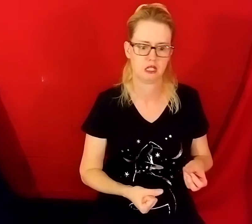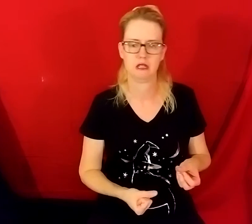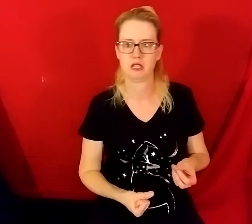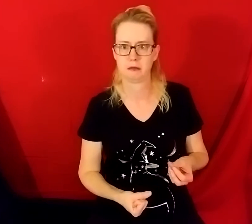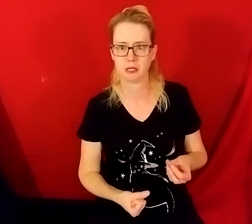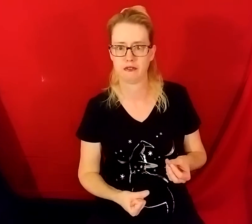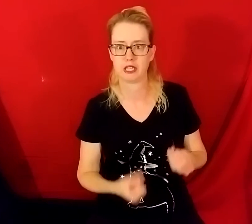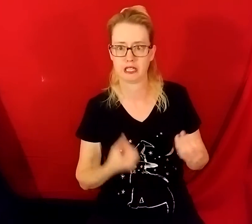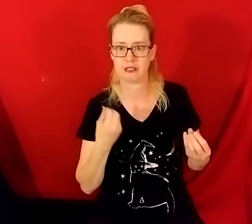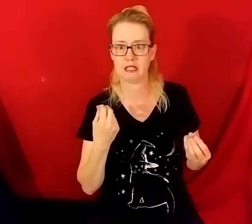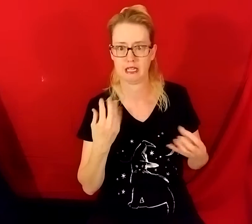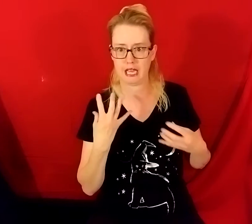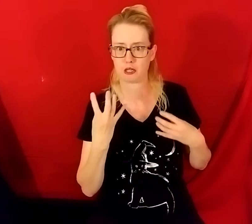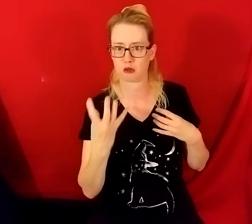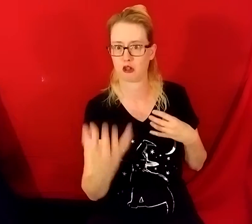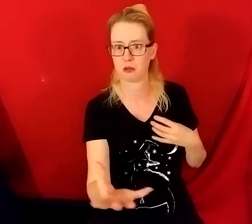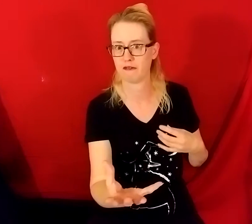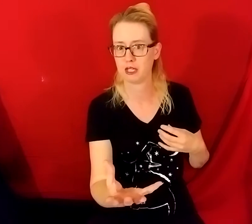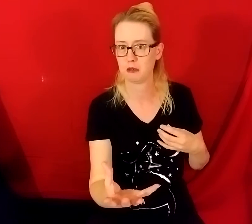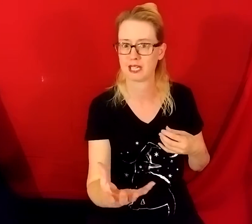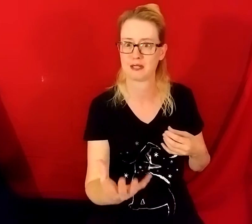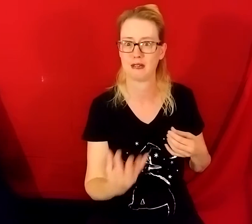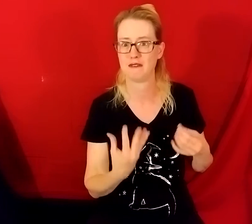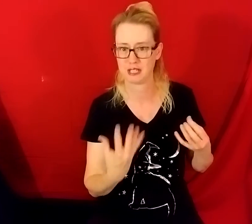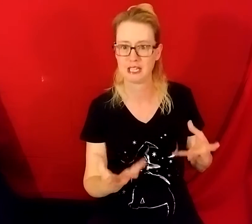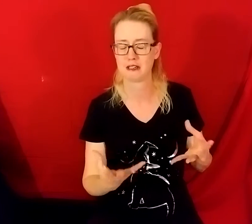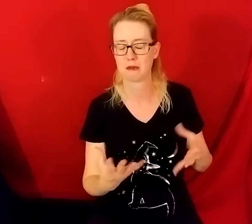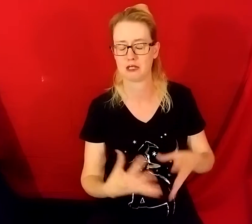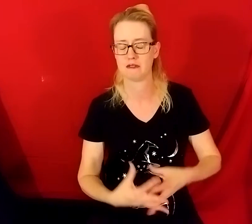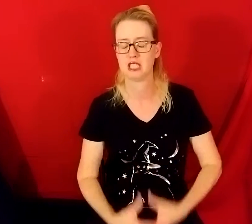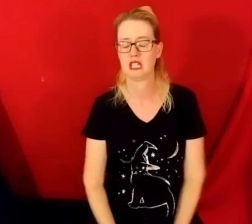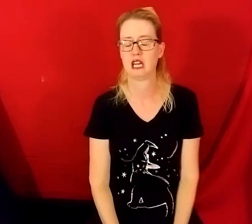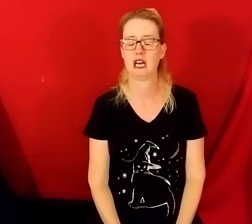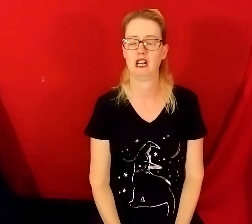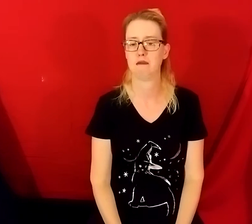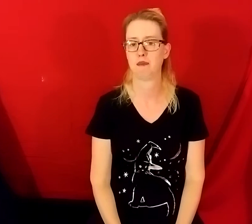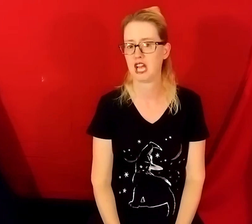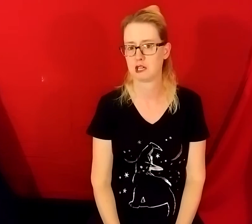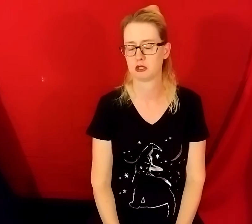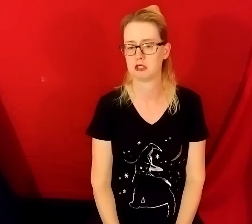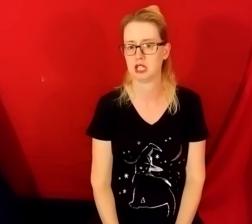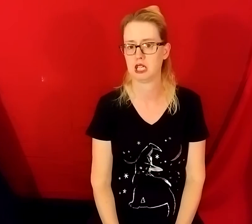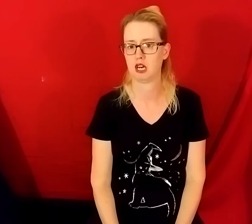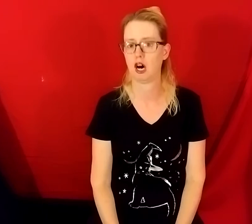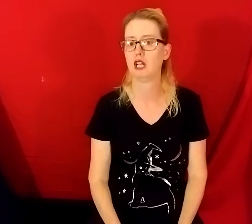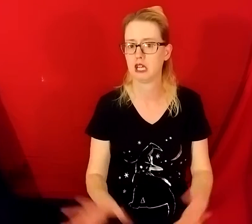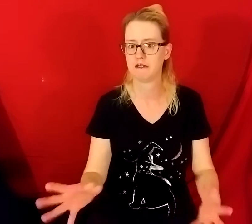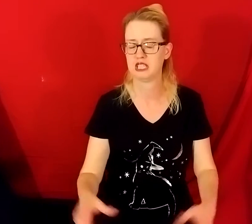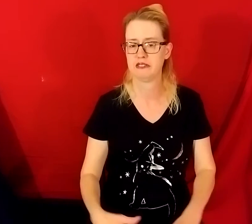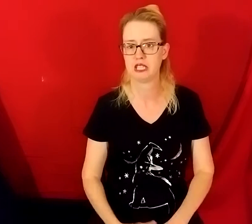especially if you get the actual close-up view, because I've seen a couple of, um, actual, uh, on live TV, um,